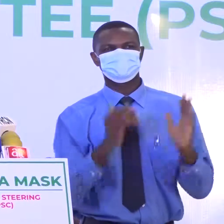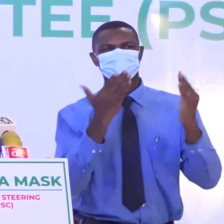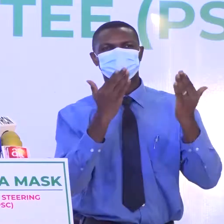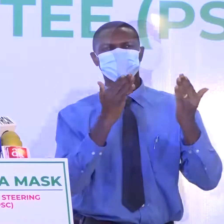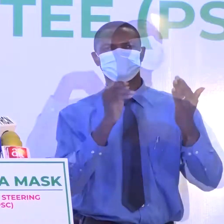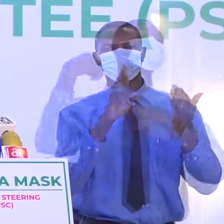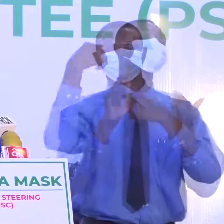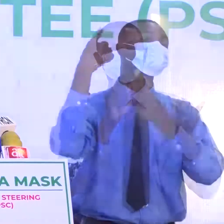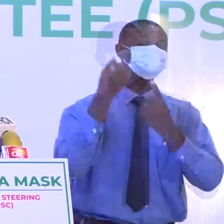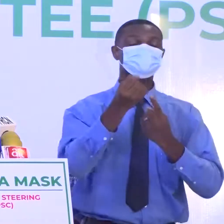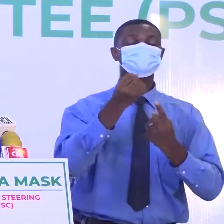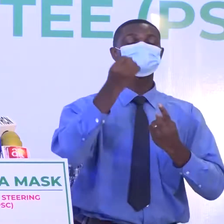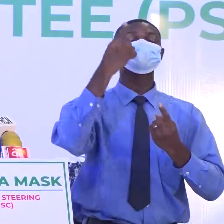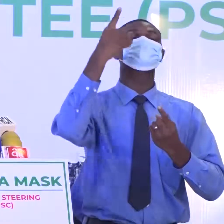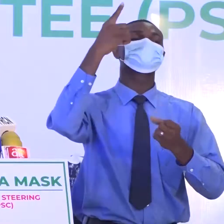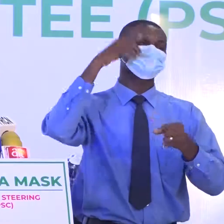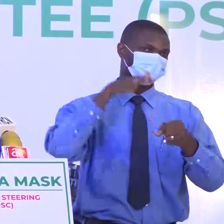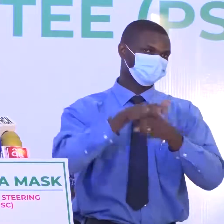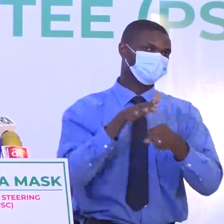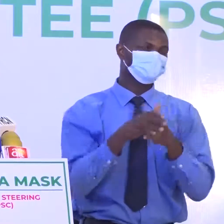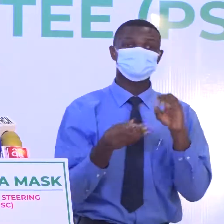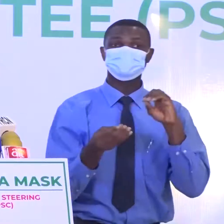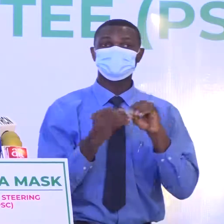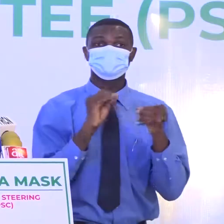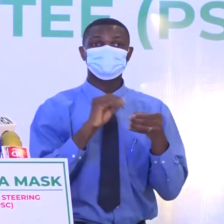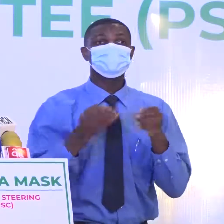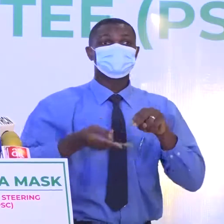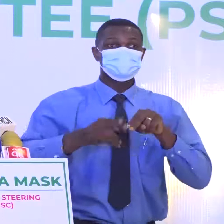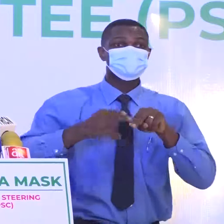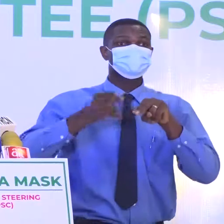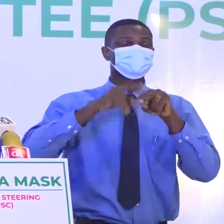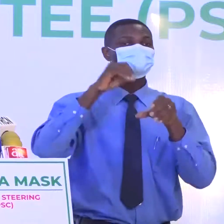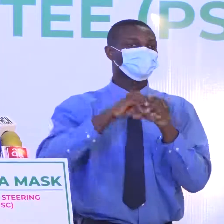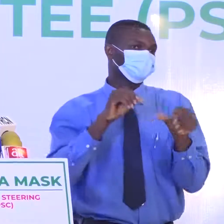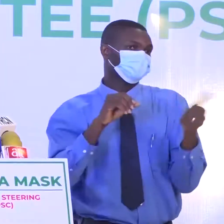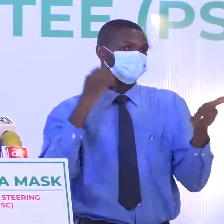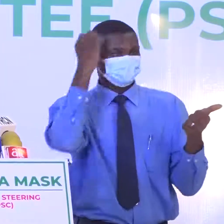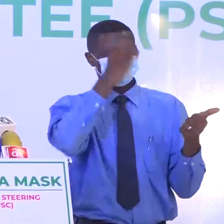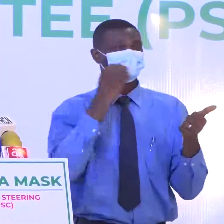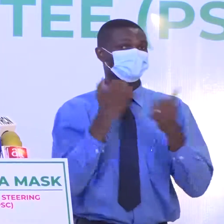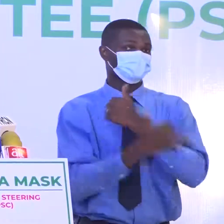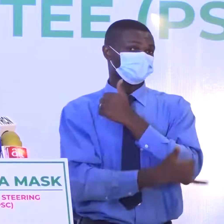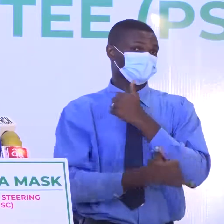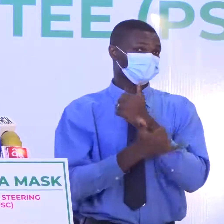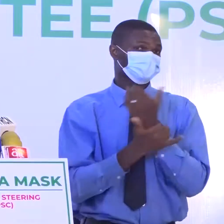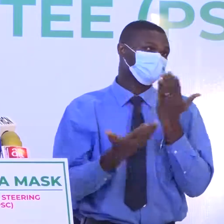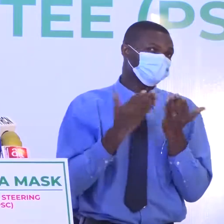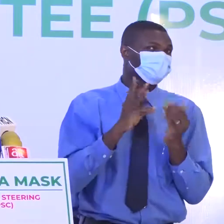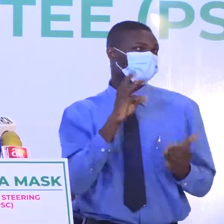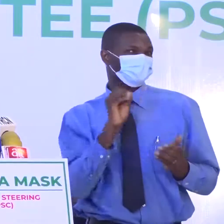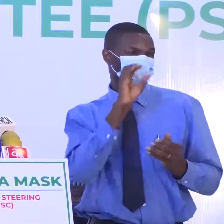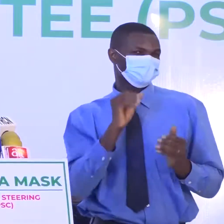1.39%. The present infection surge in other European countries who already had this 60% or above